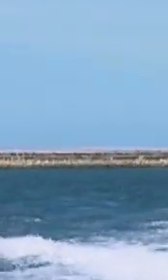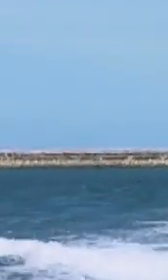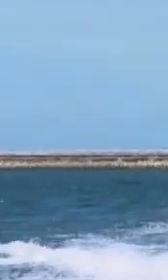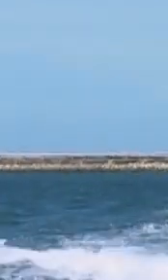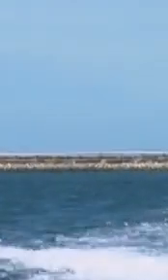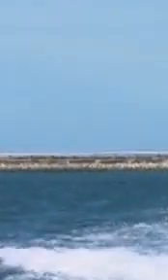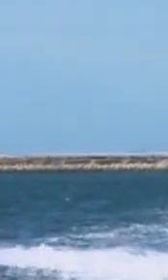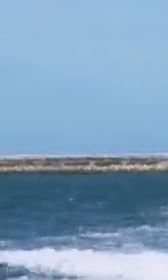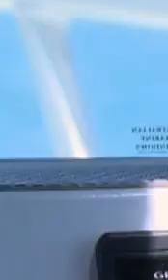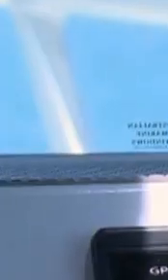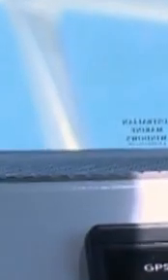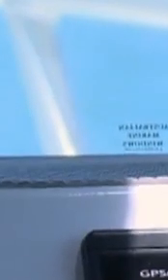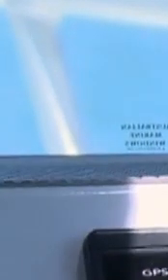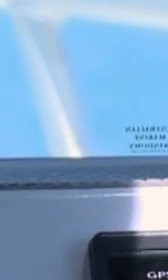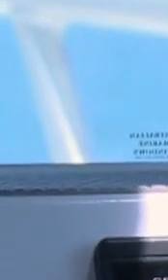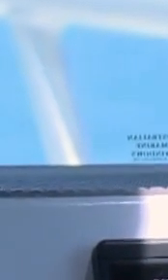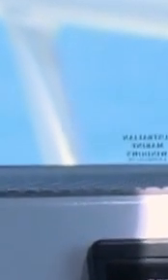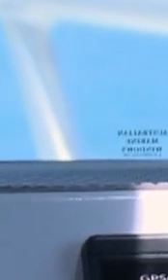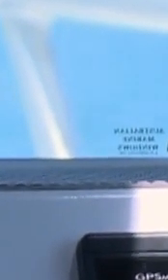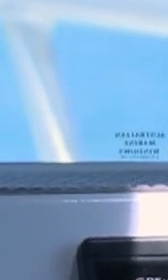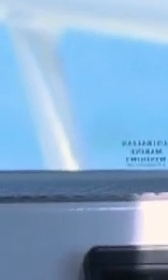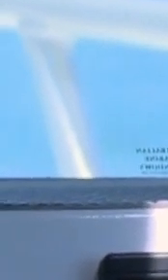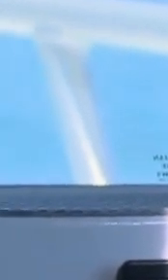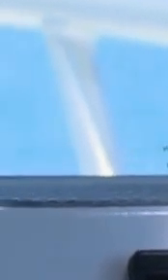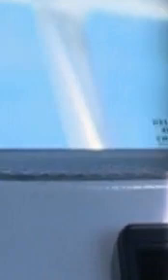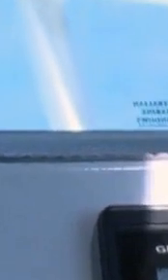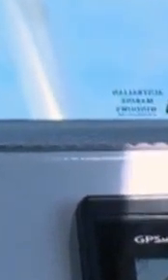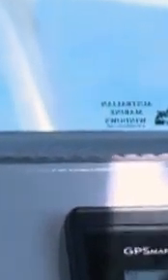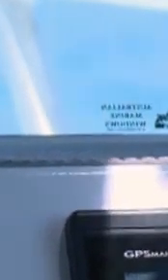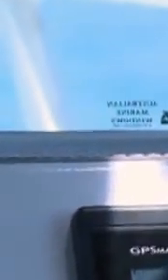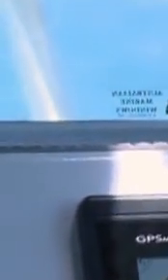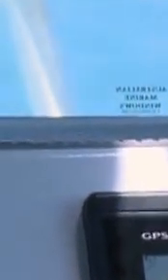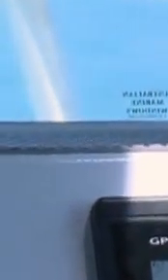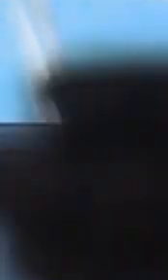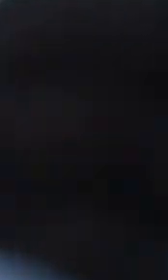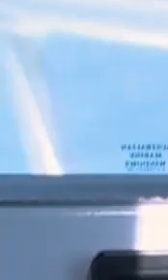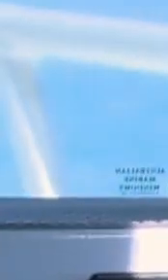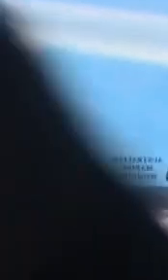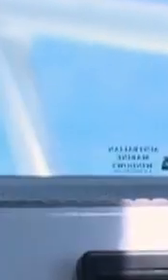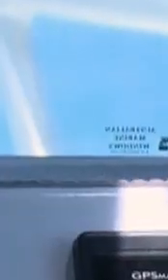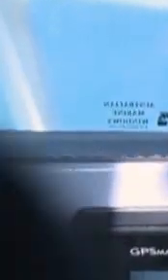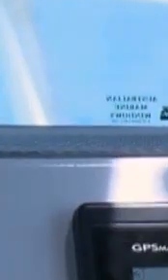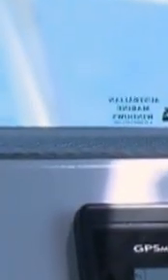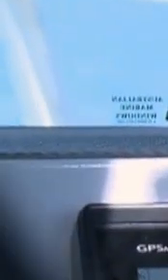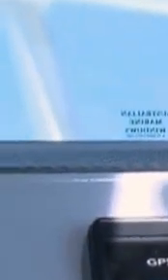to be breaking our laws, you know, they're subject to both not only the applicable fisheries and logging